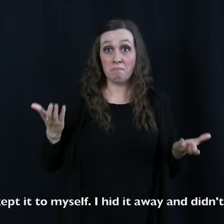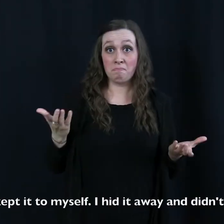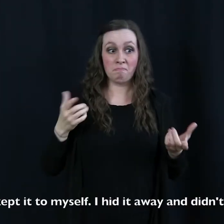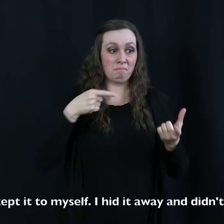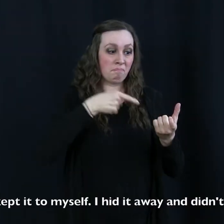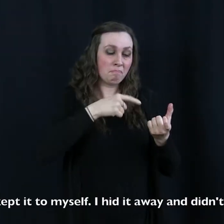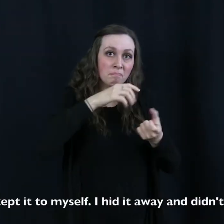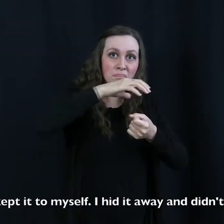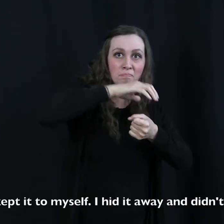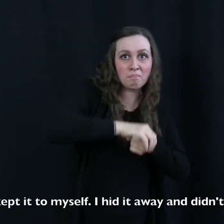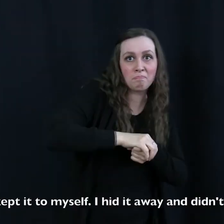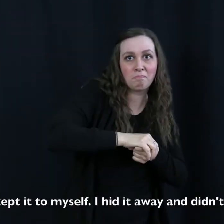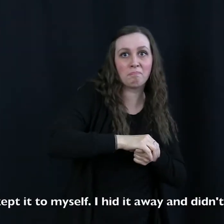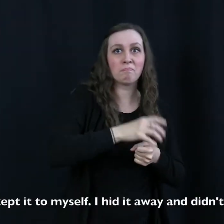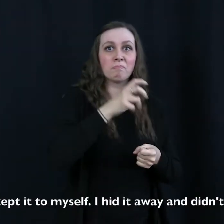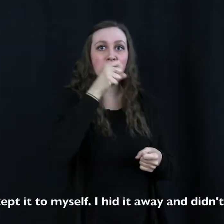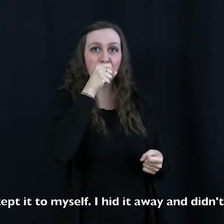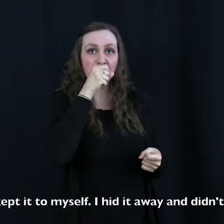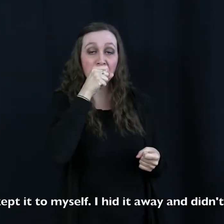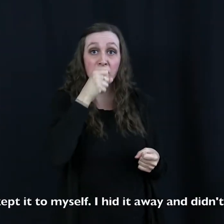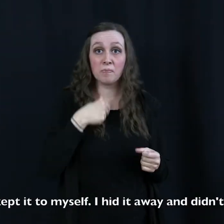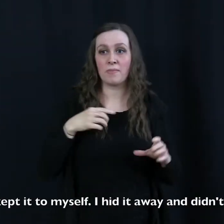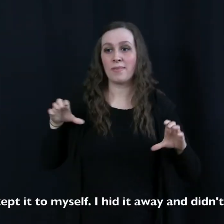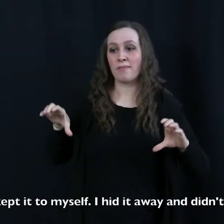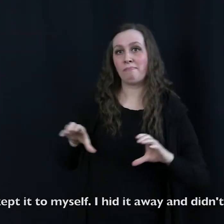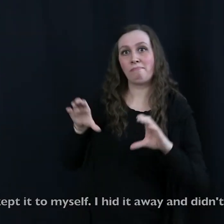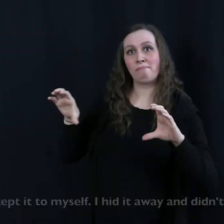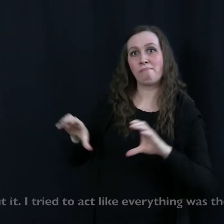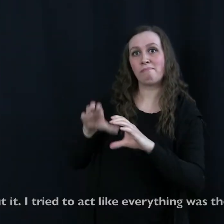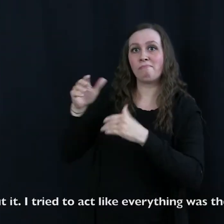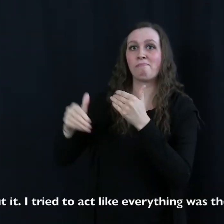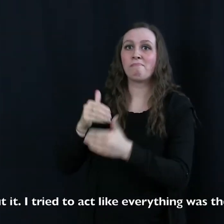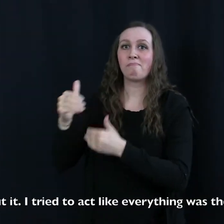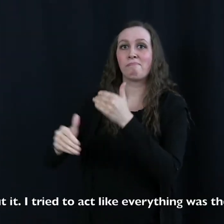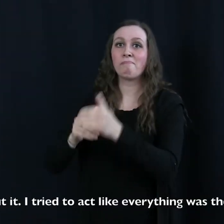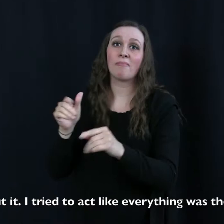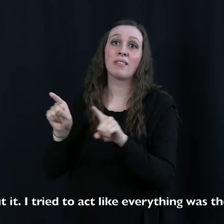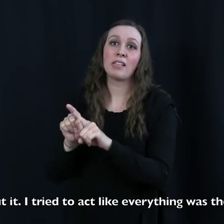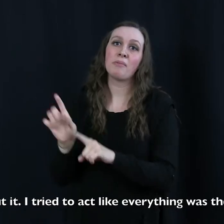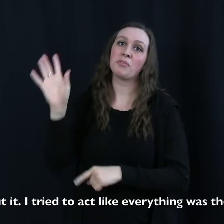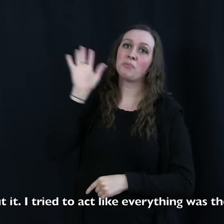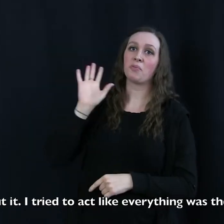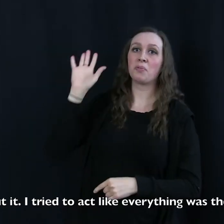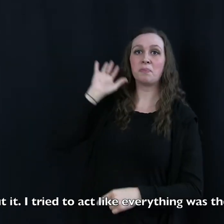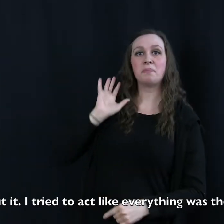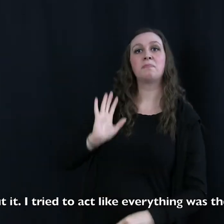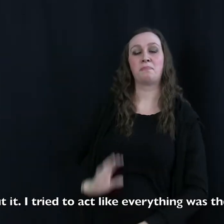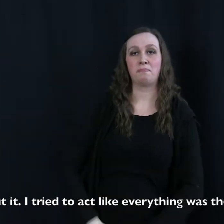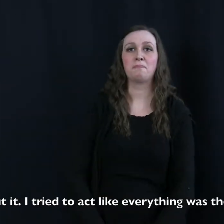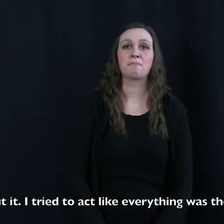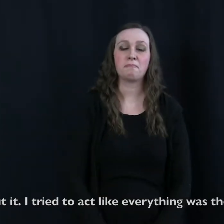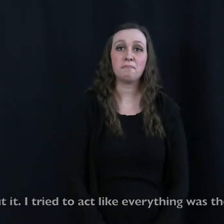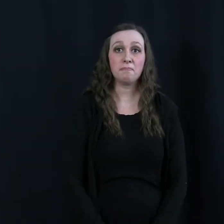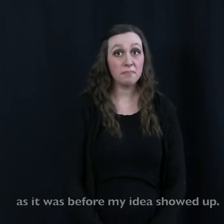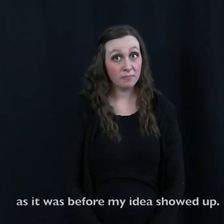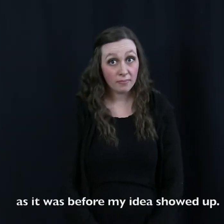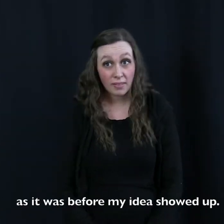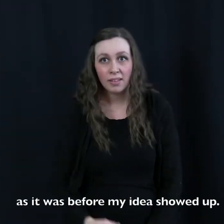I kept it to myself. I hid it away and didn't talk about it. I tried to act like everything was the same as it was